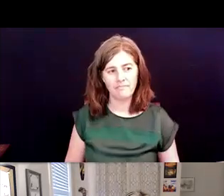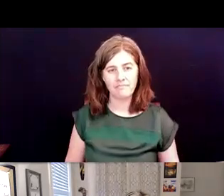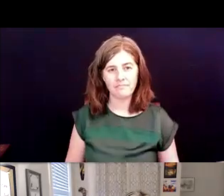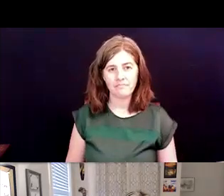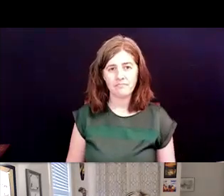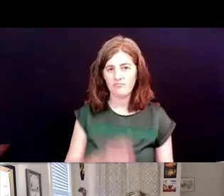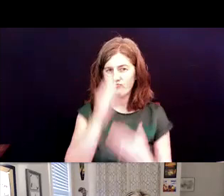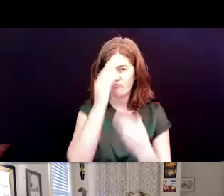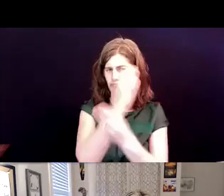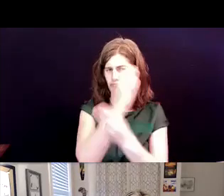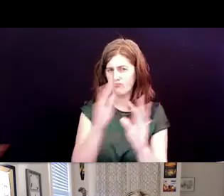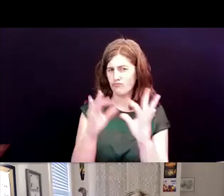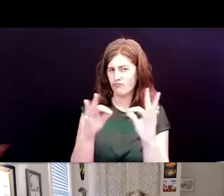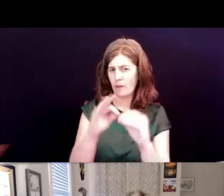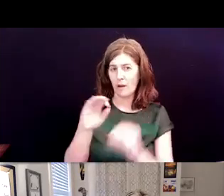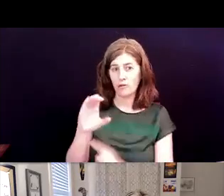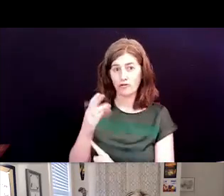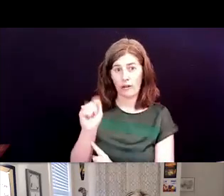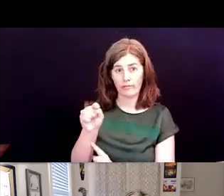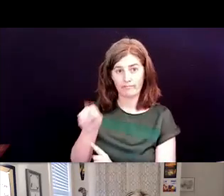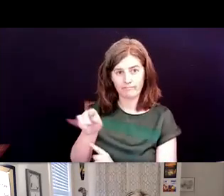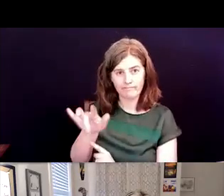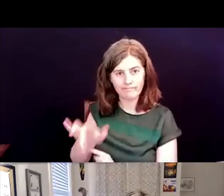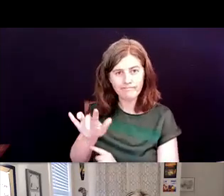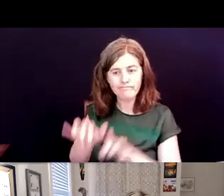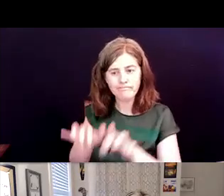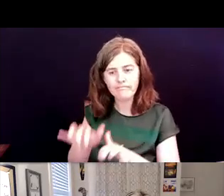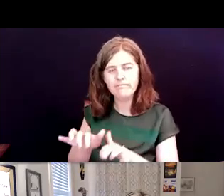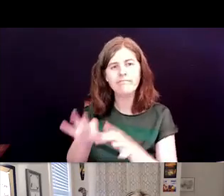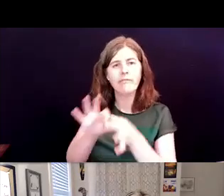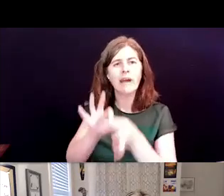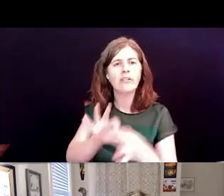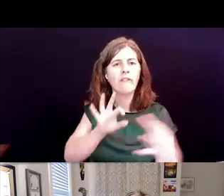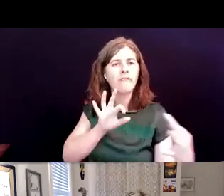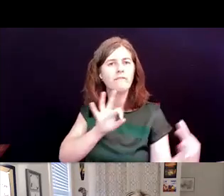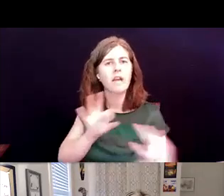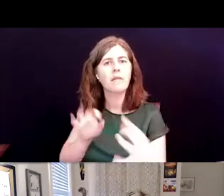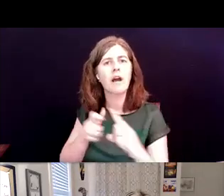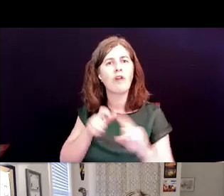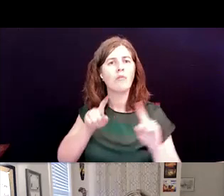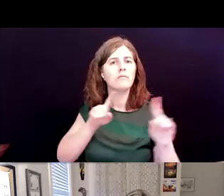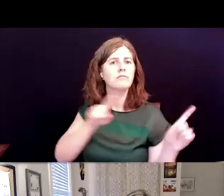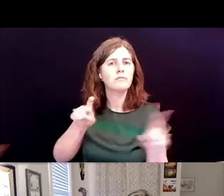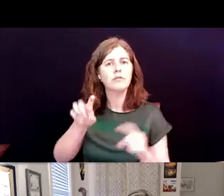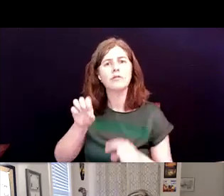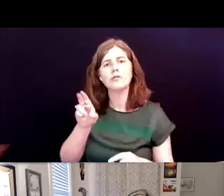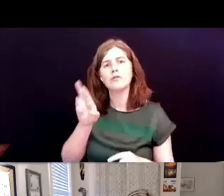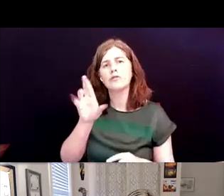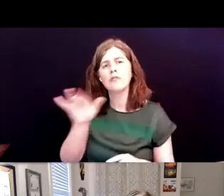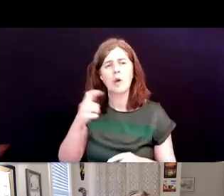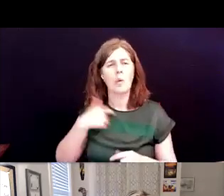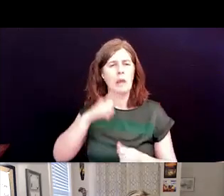A little word about chat. Based on feedback from our surveys, we believe